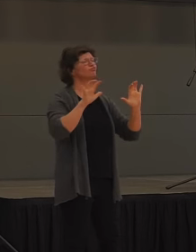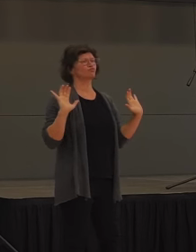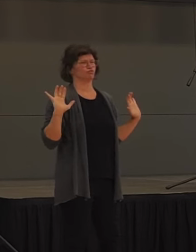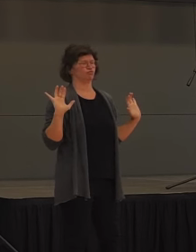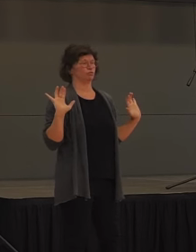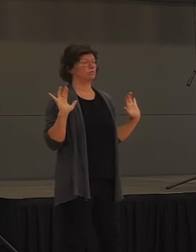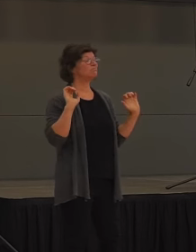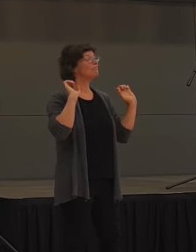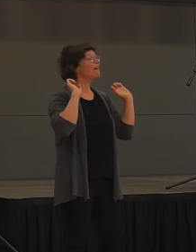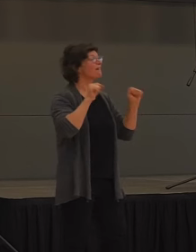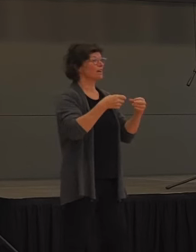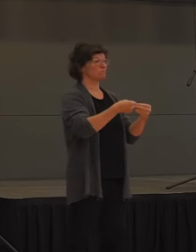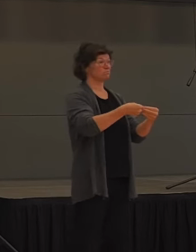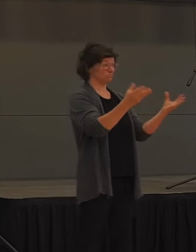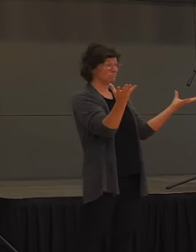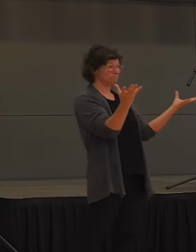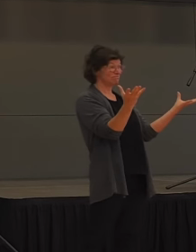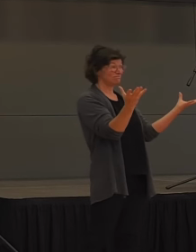them